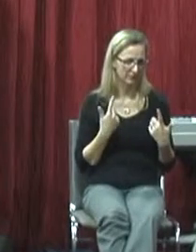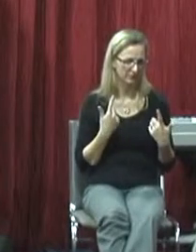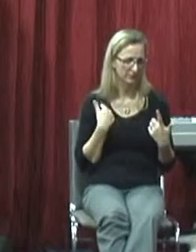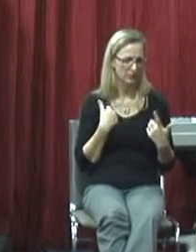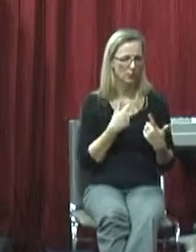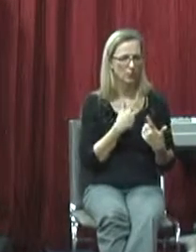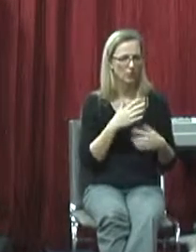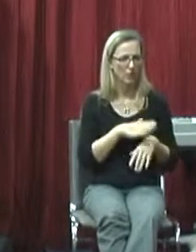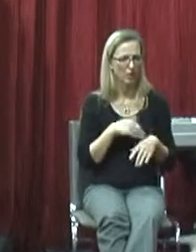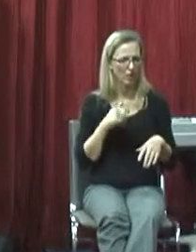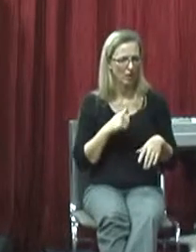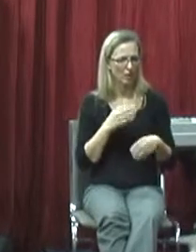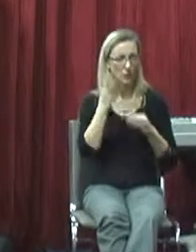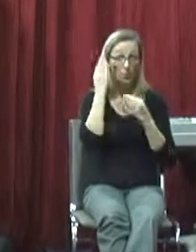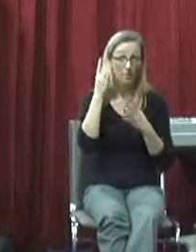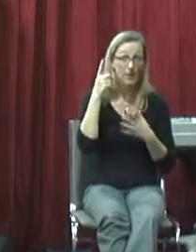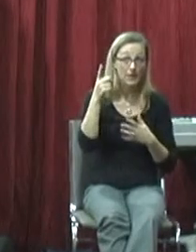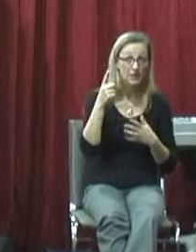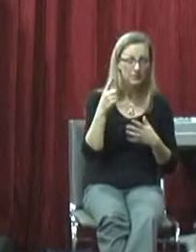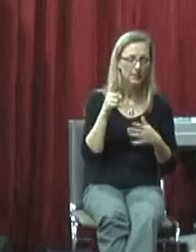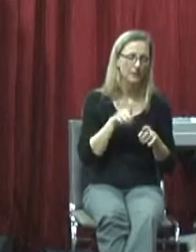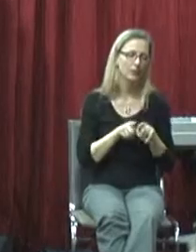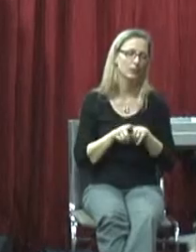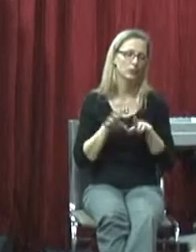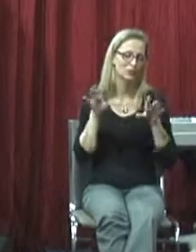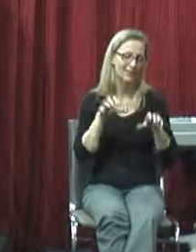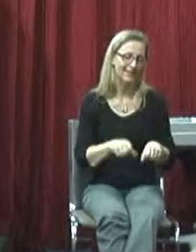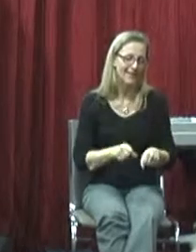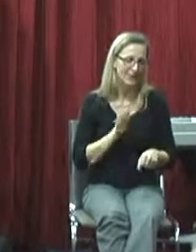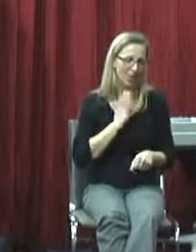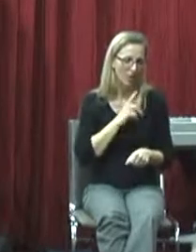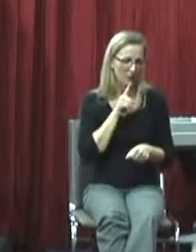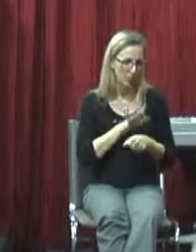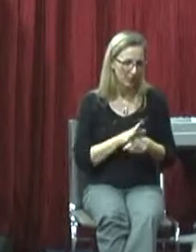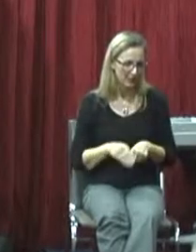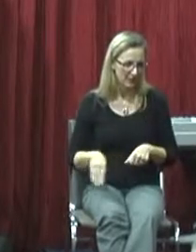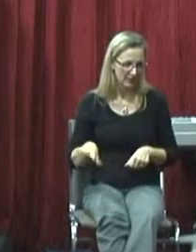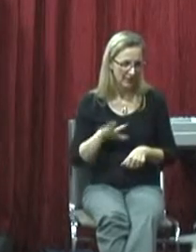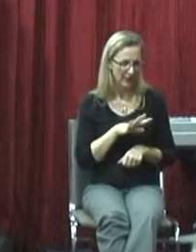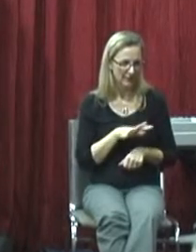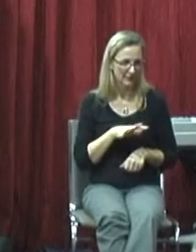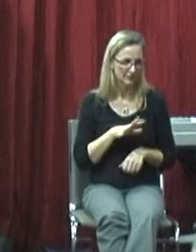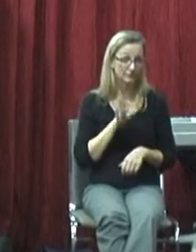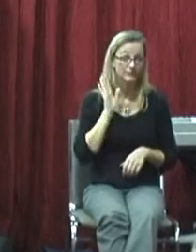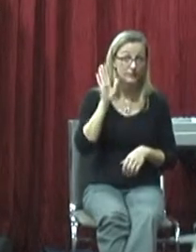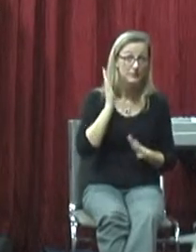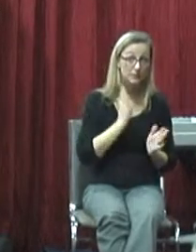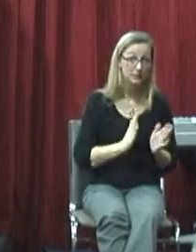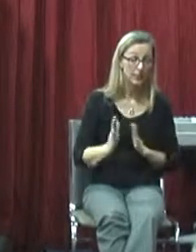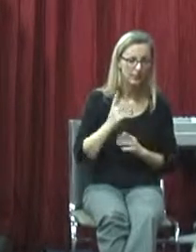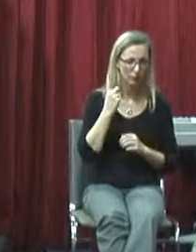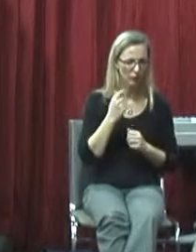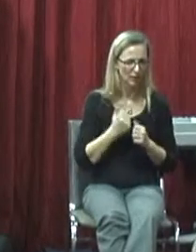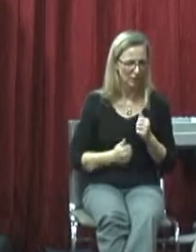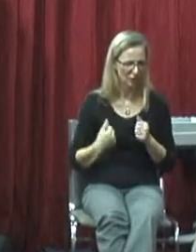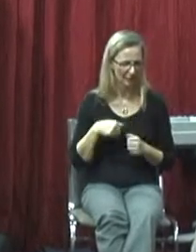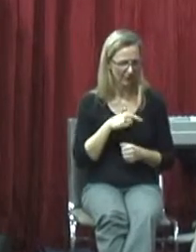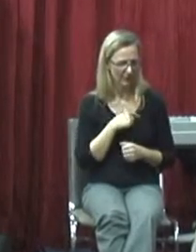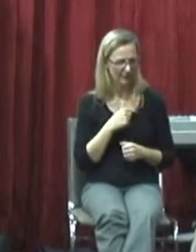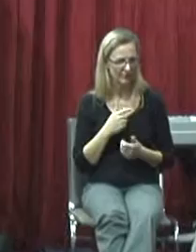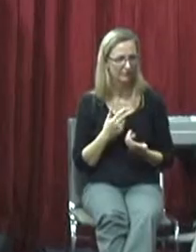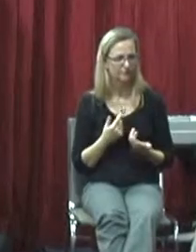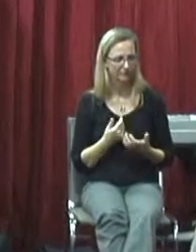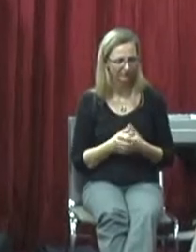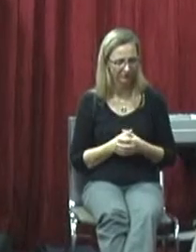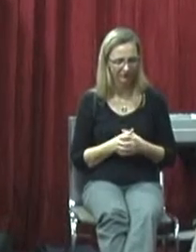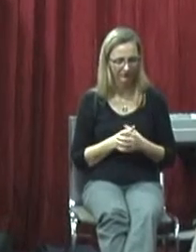and to take our promised land, which is what he plans for each of us. And if you remember, that is to become